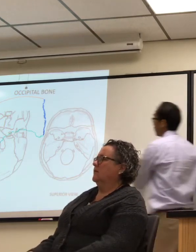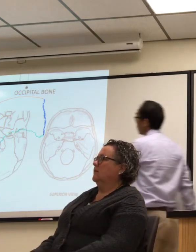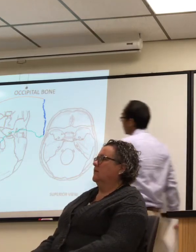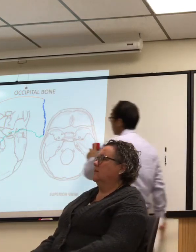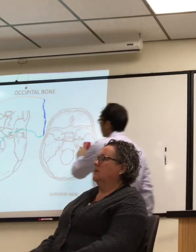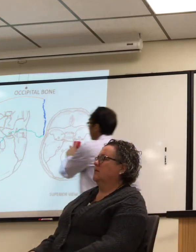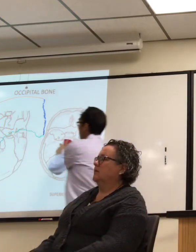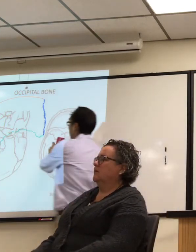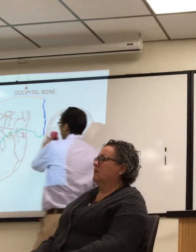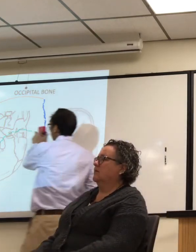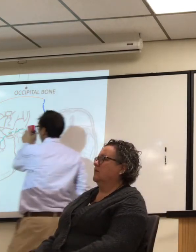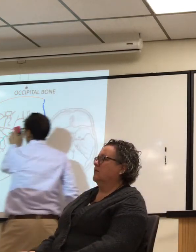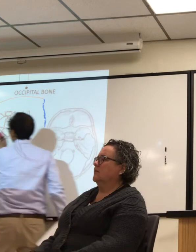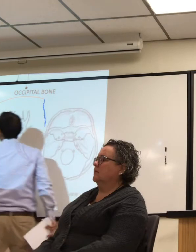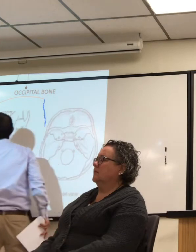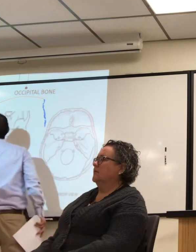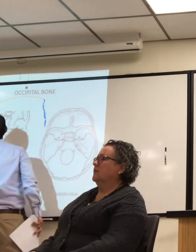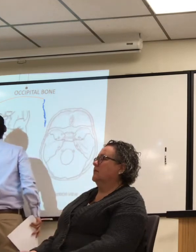as well.